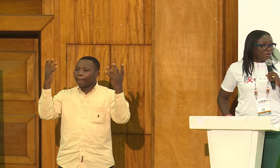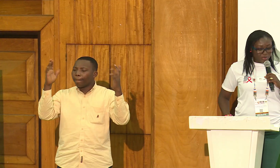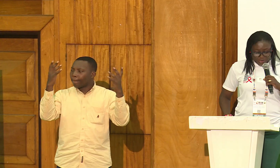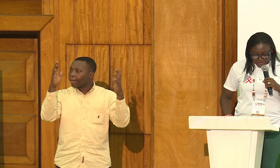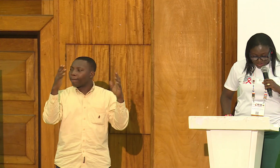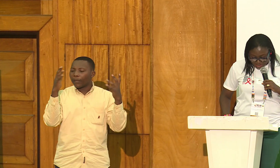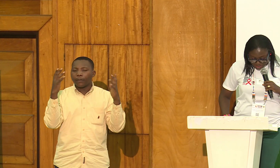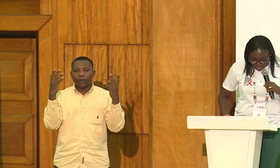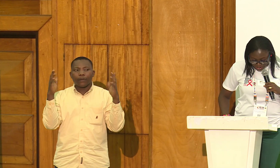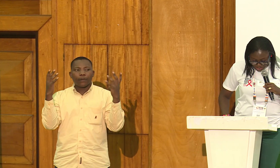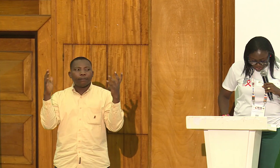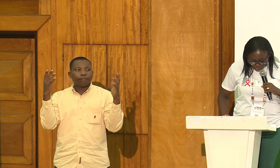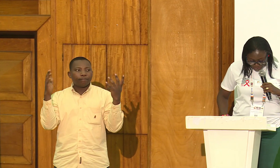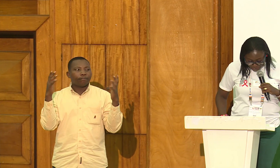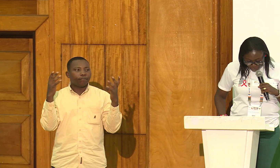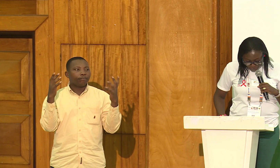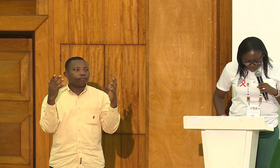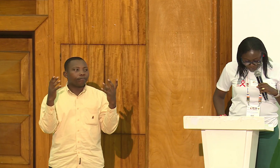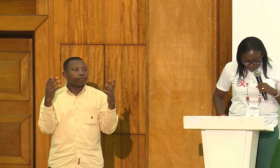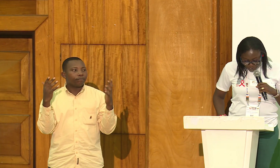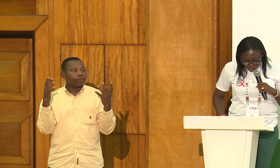of applause, please? Thank you.